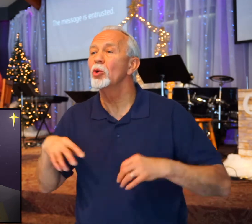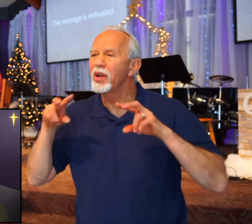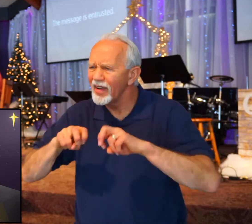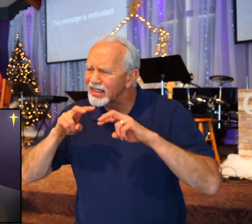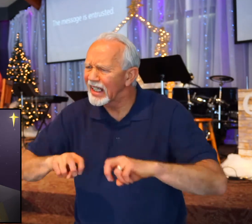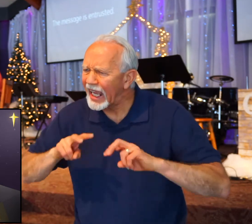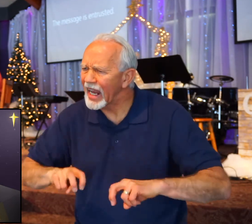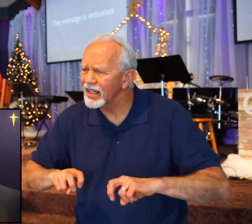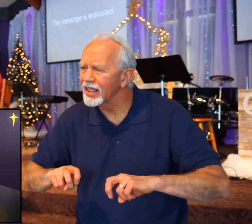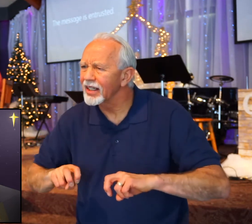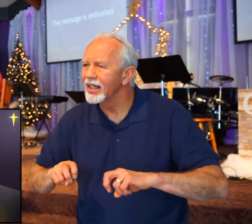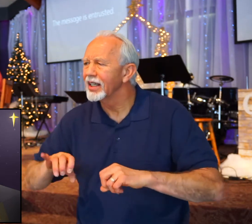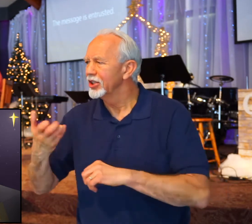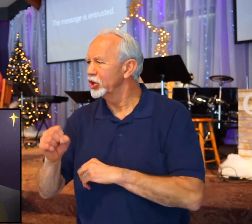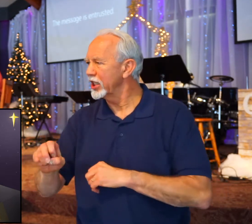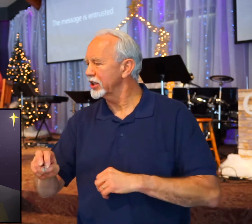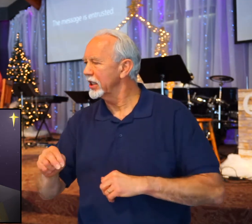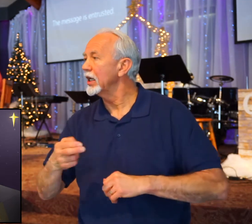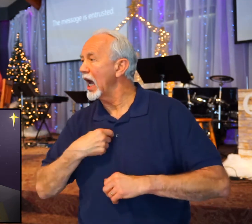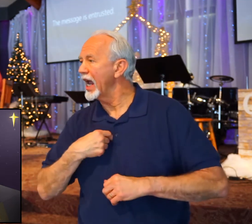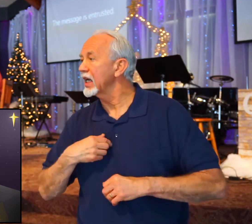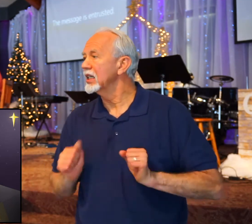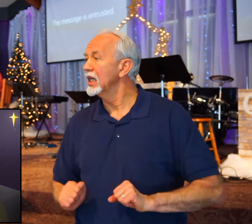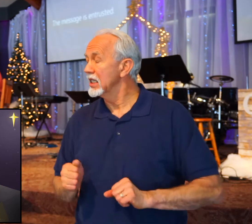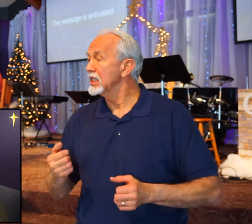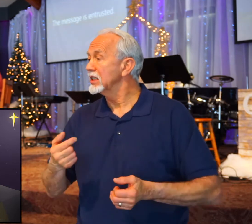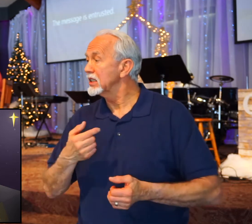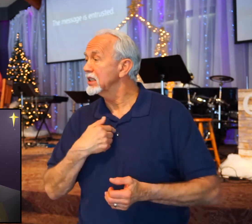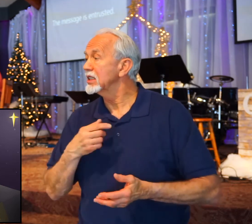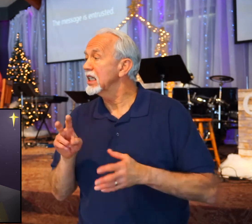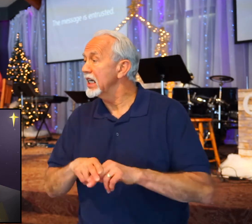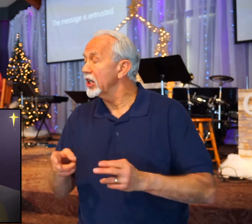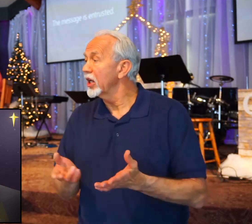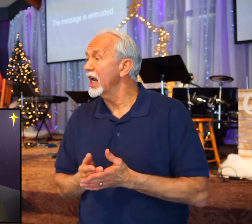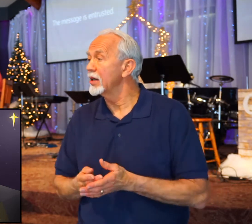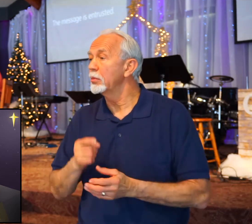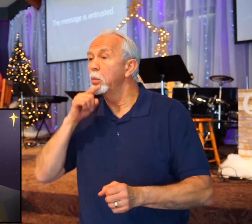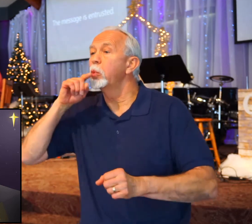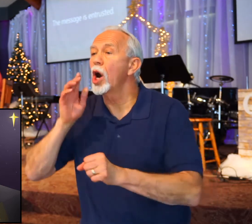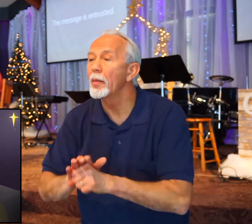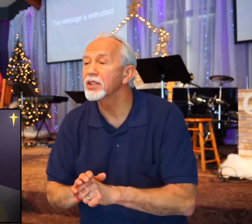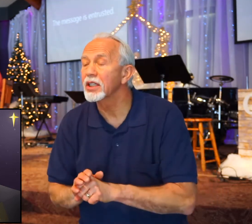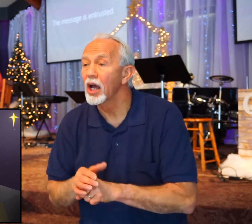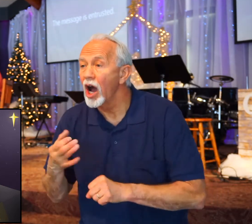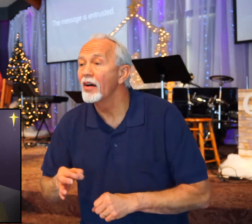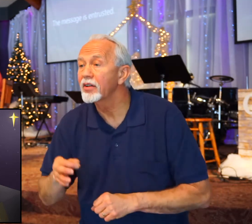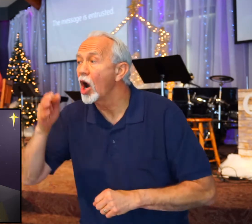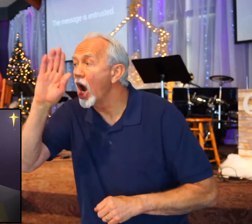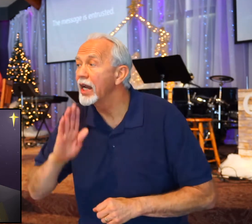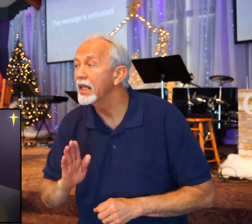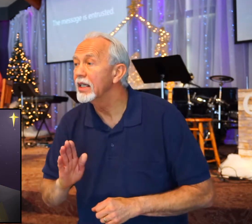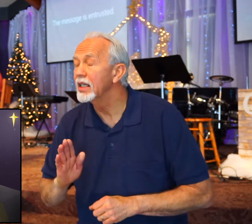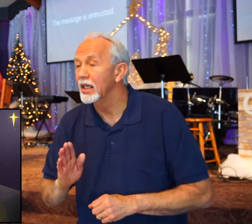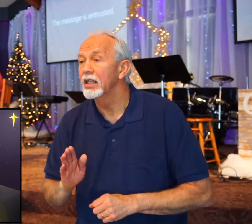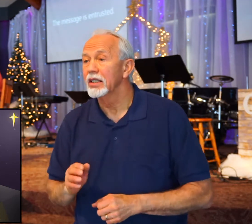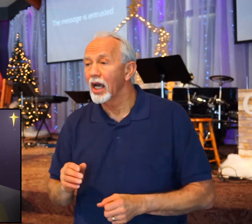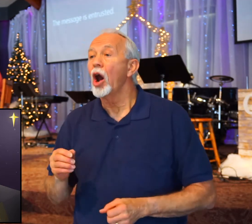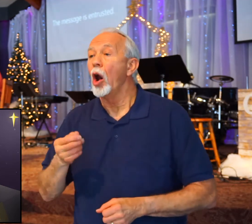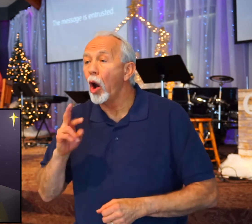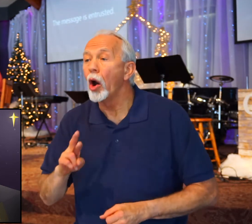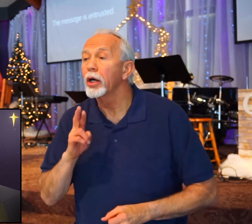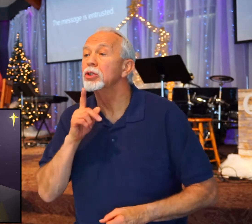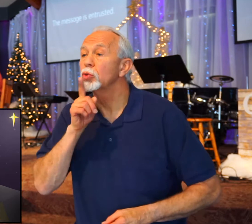investigate. Jason and I both can sit here and guarantee the promises of God check